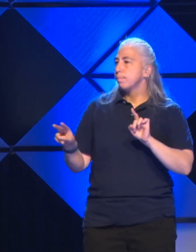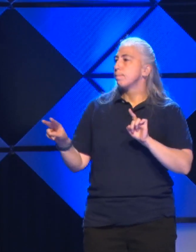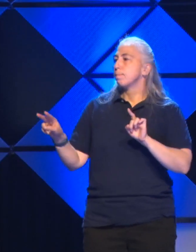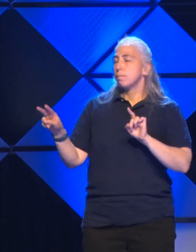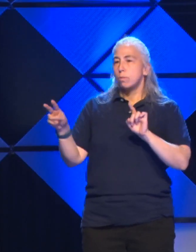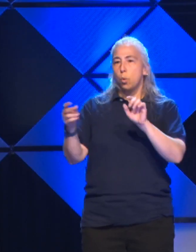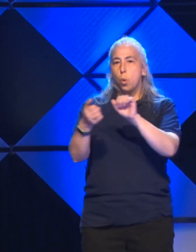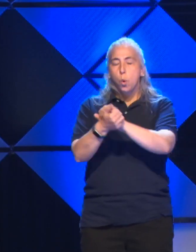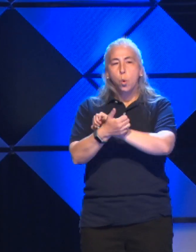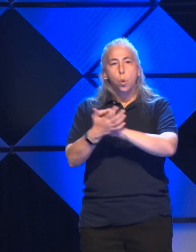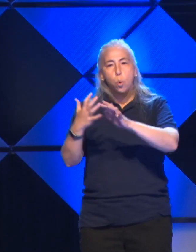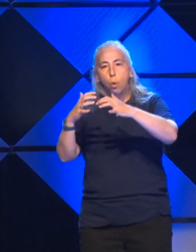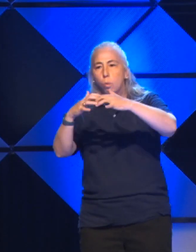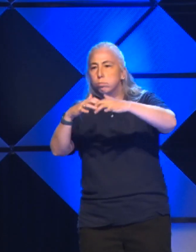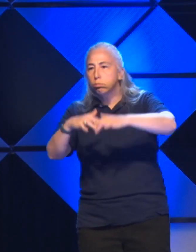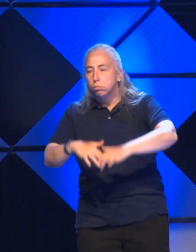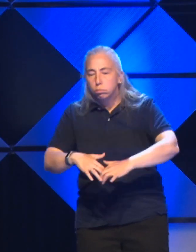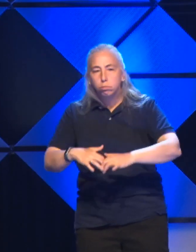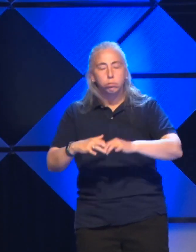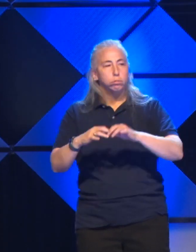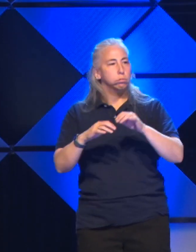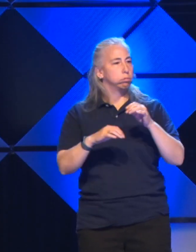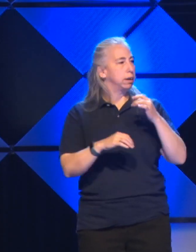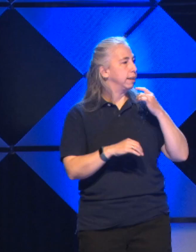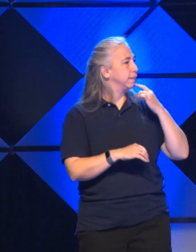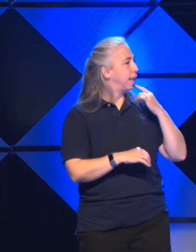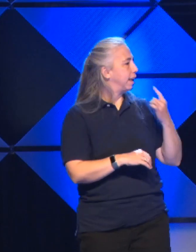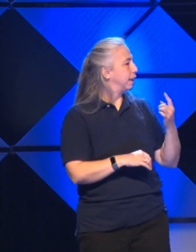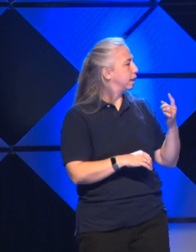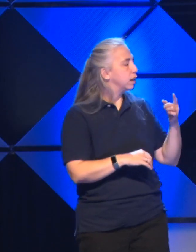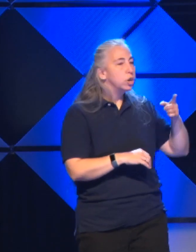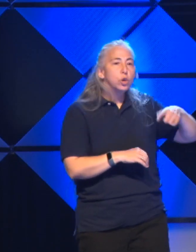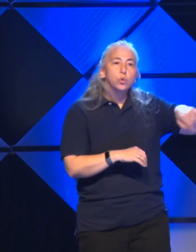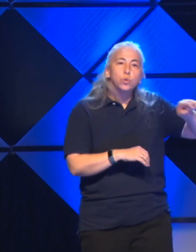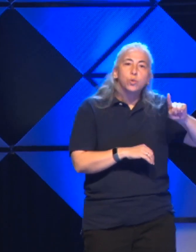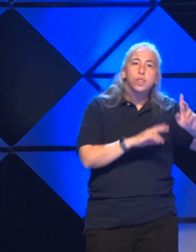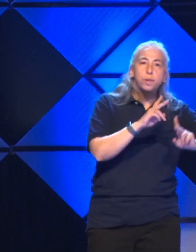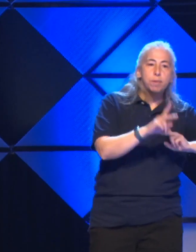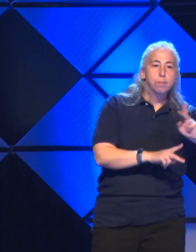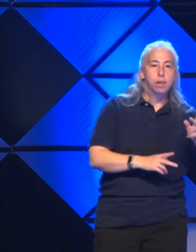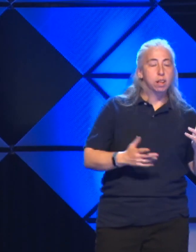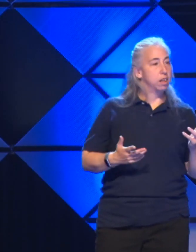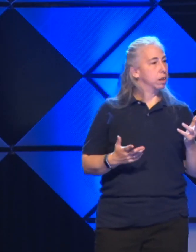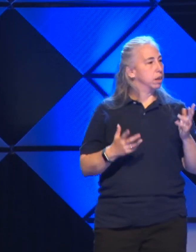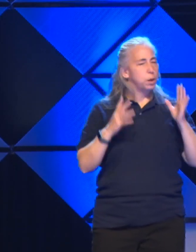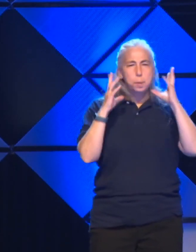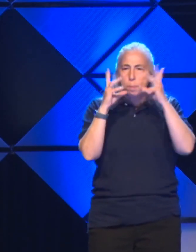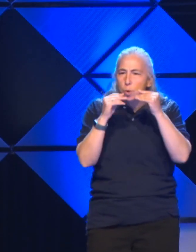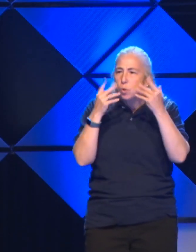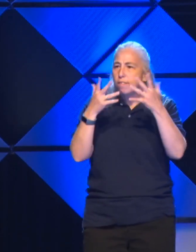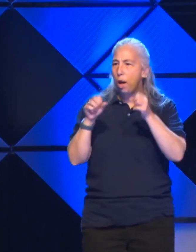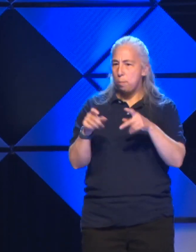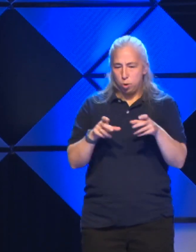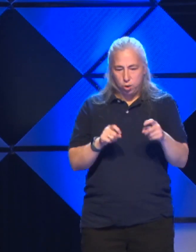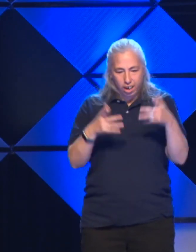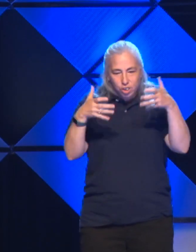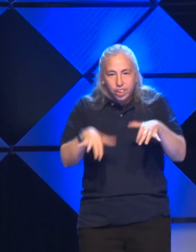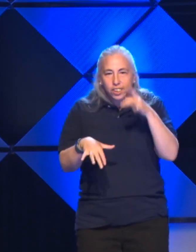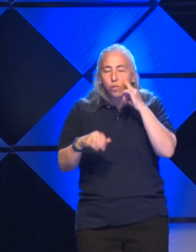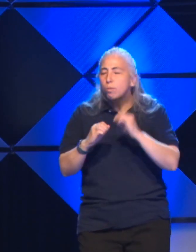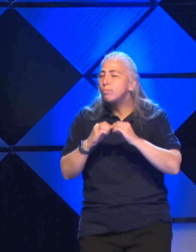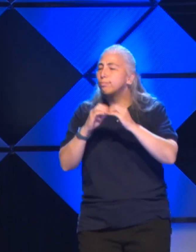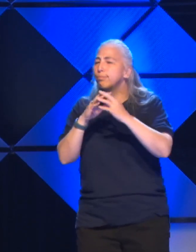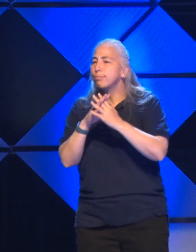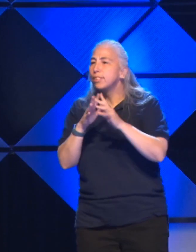and he said, what a beautiful opportunity to start all over again. So he started all over